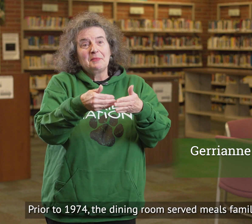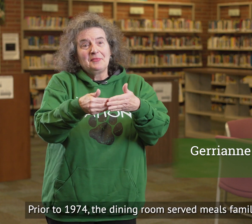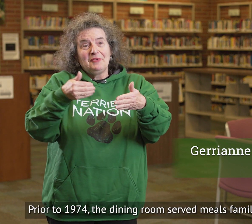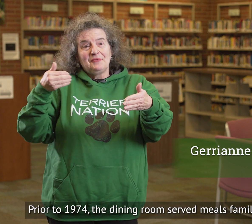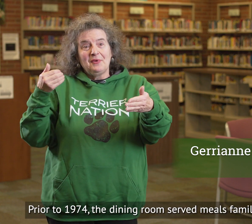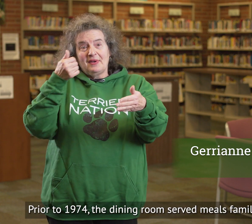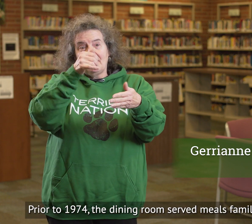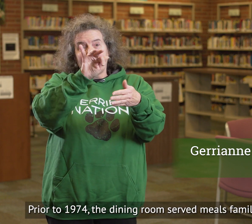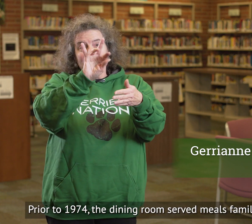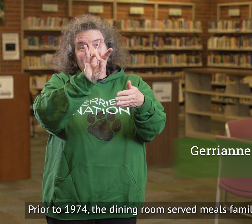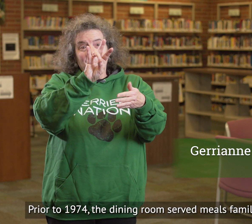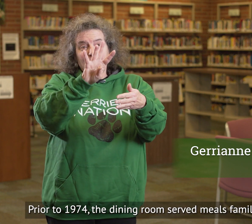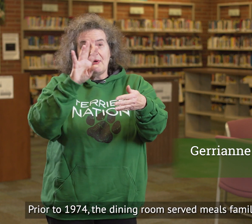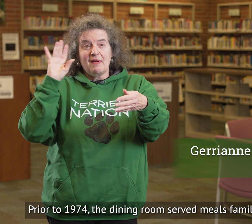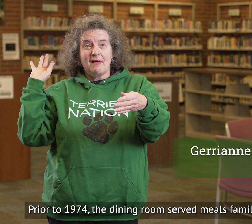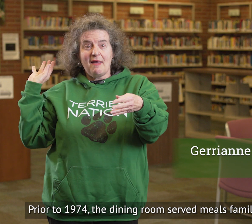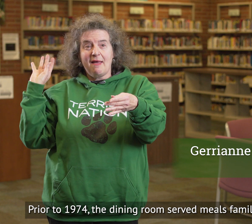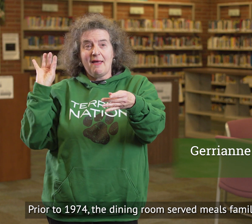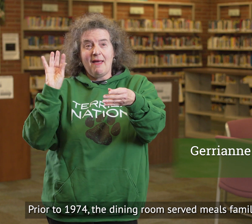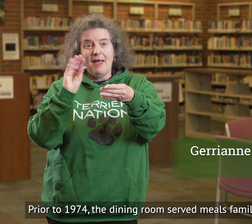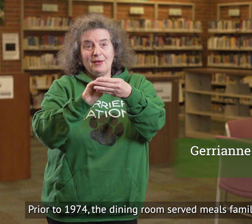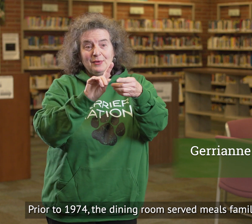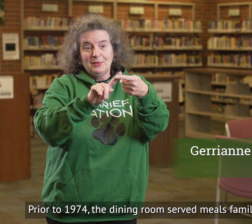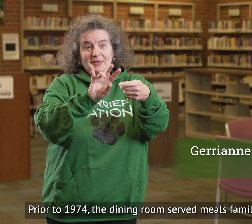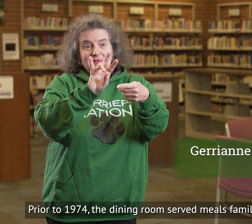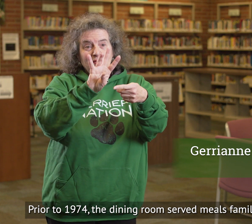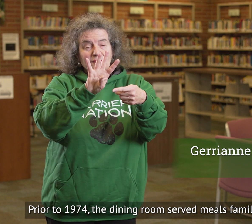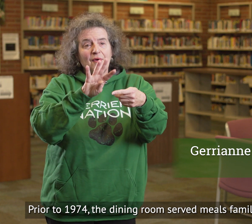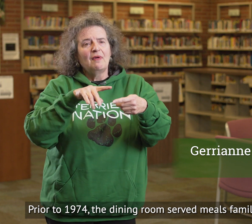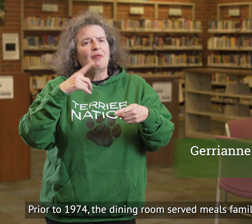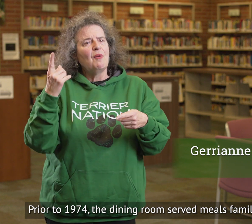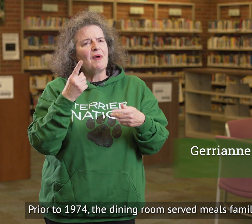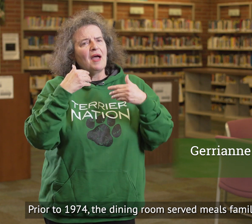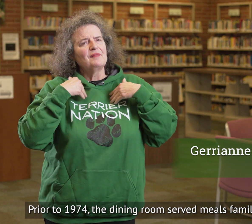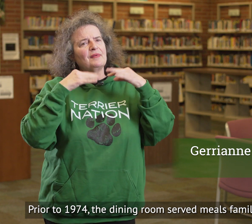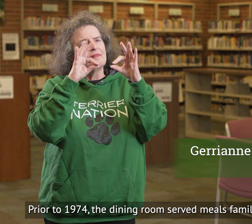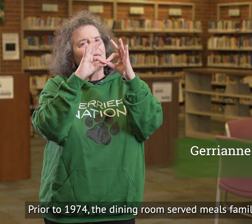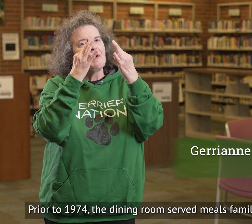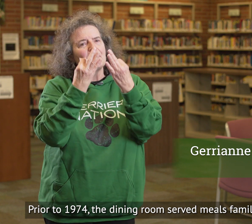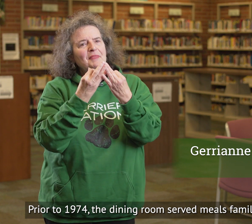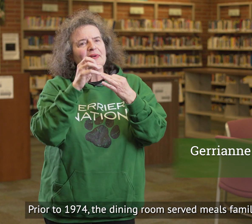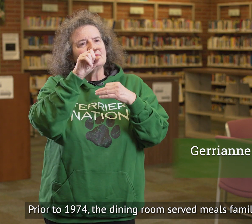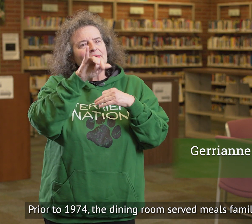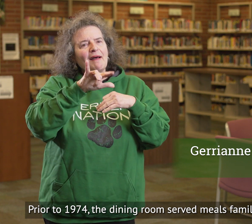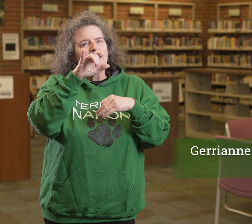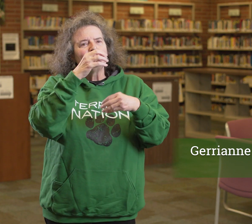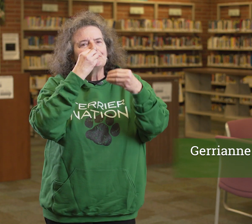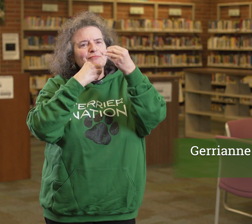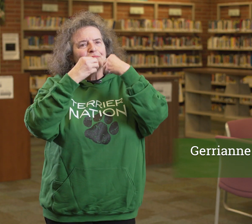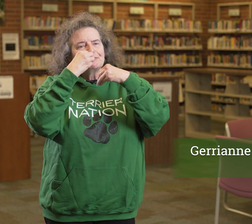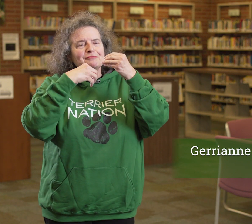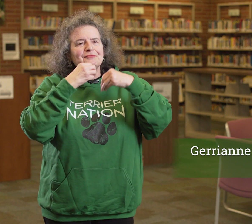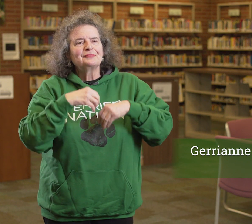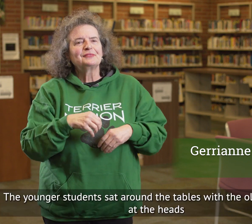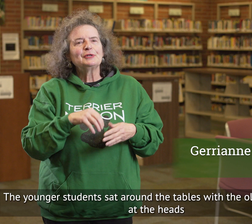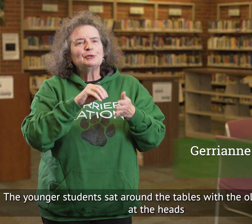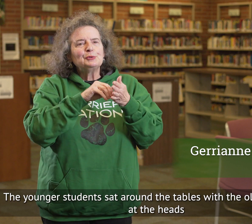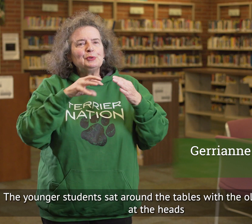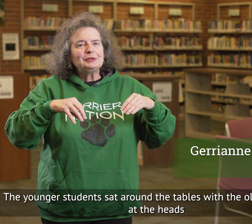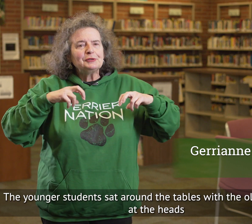Prior to 1974, the dining room served meals family style. The younger students